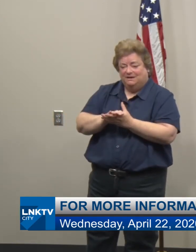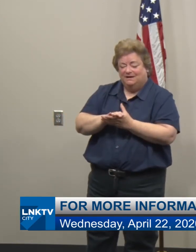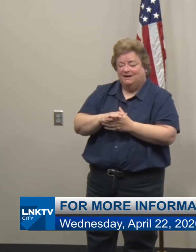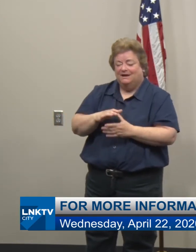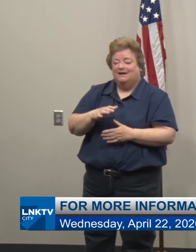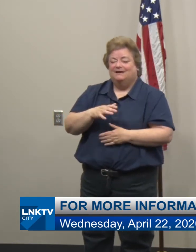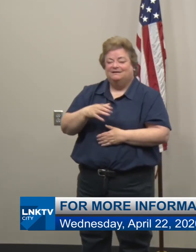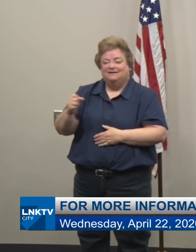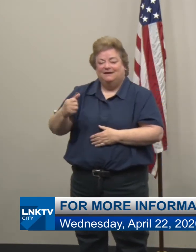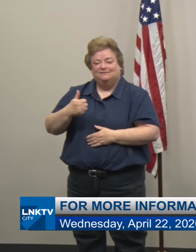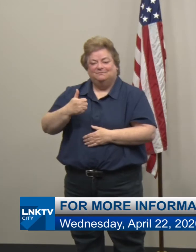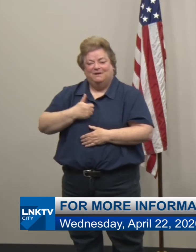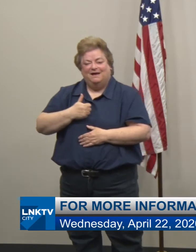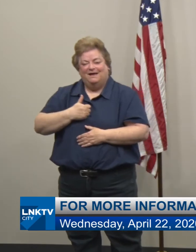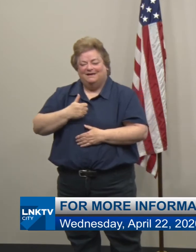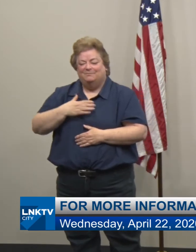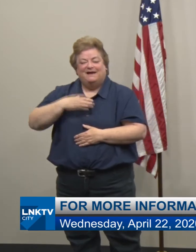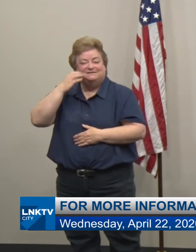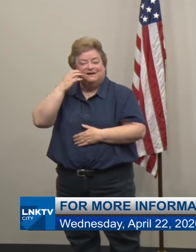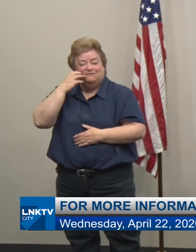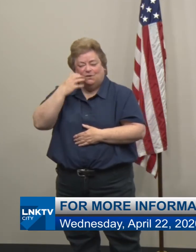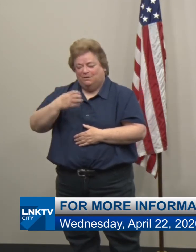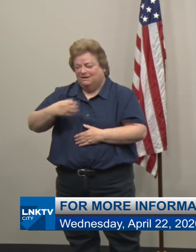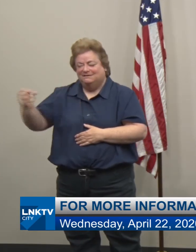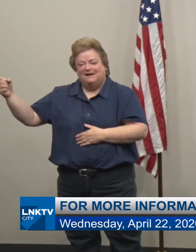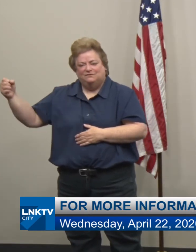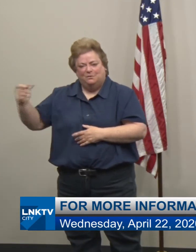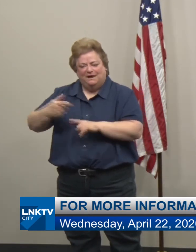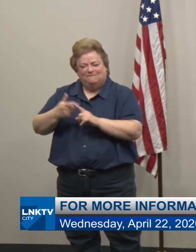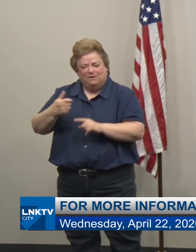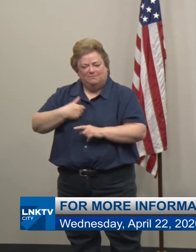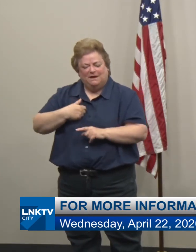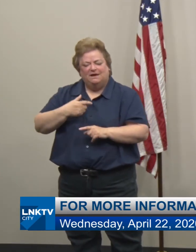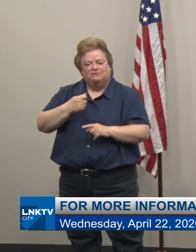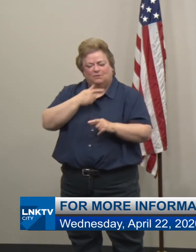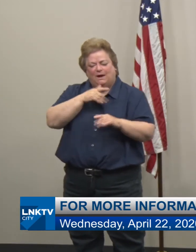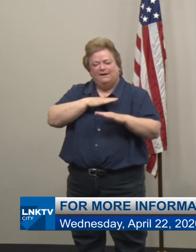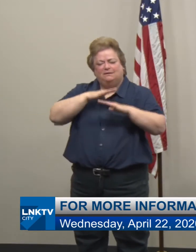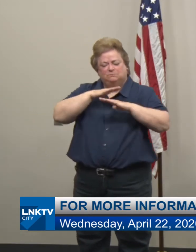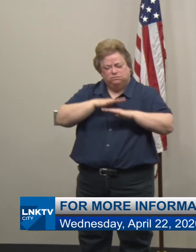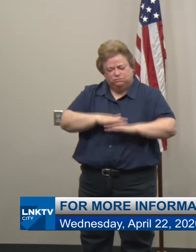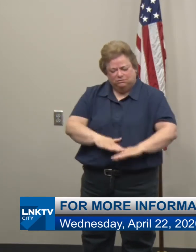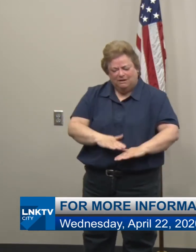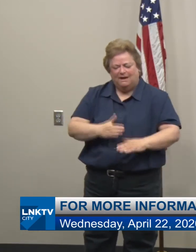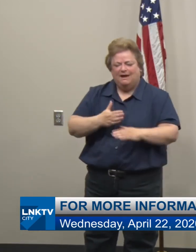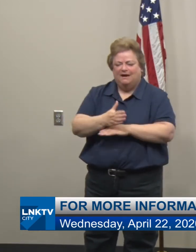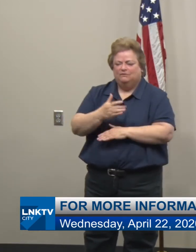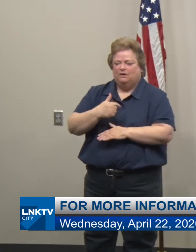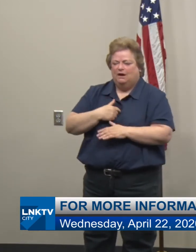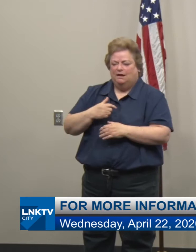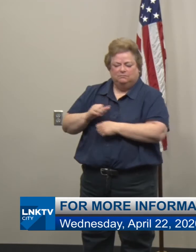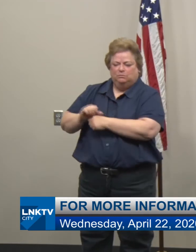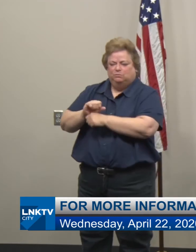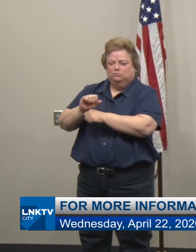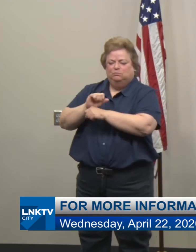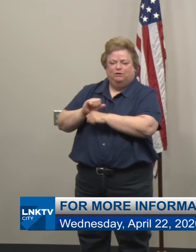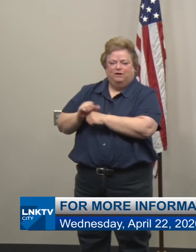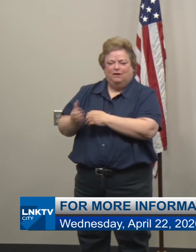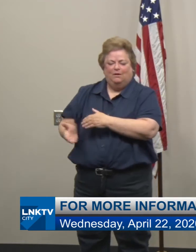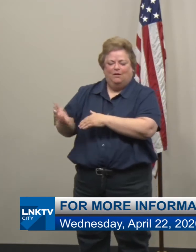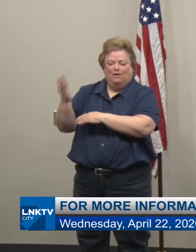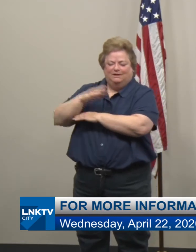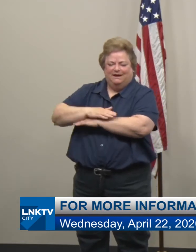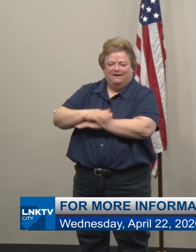from me at the end of the day so that I can wind down instead of get more wound up reading about the coronavirus. Which brings us to